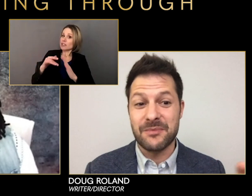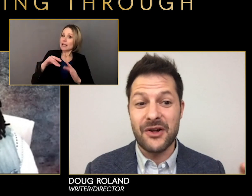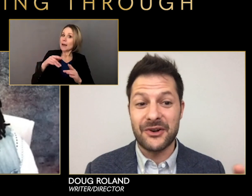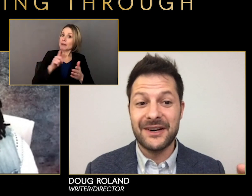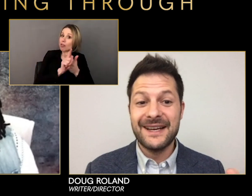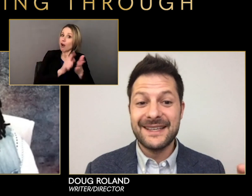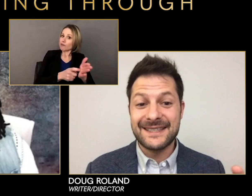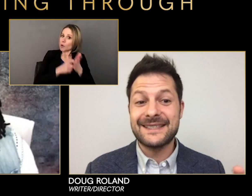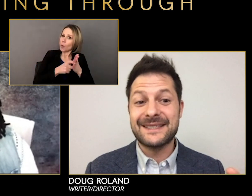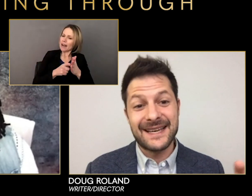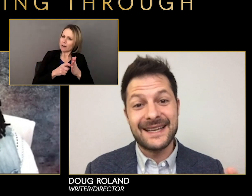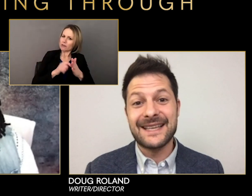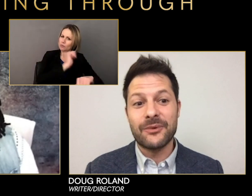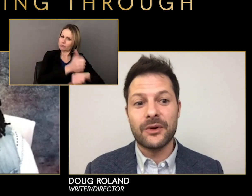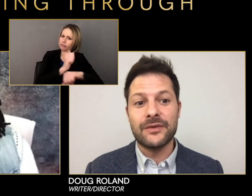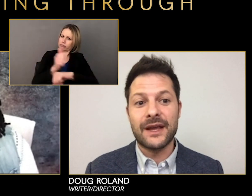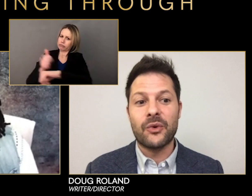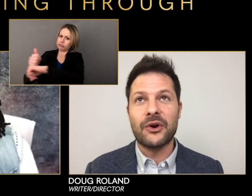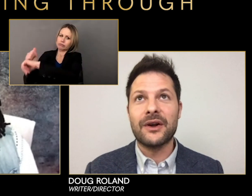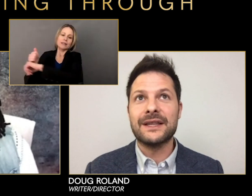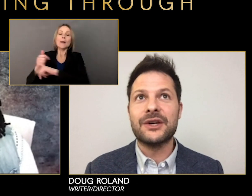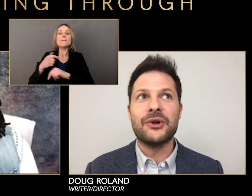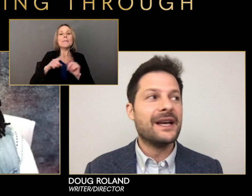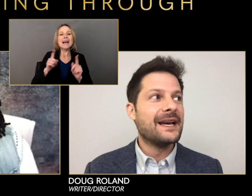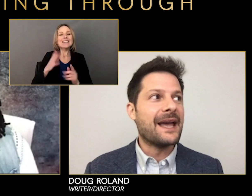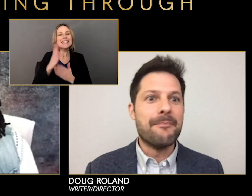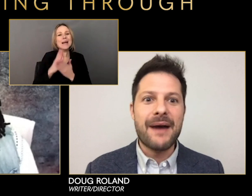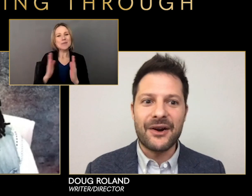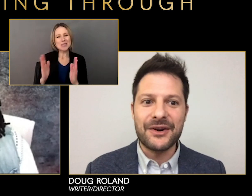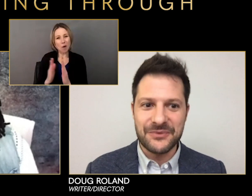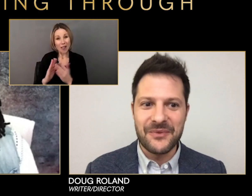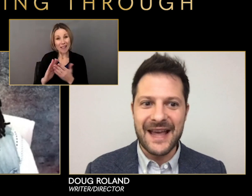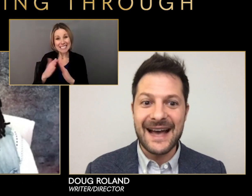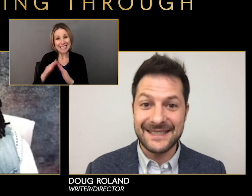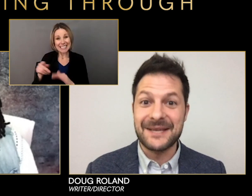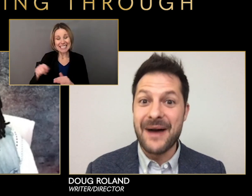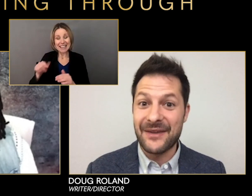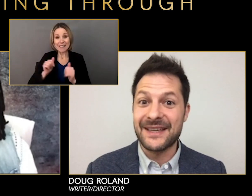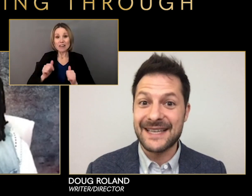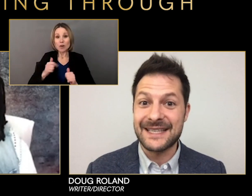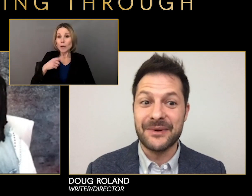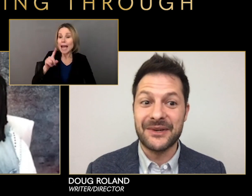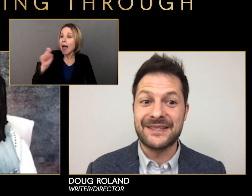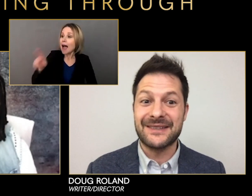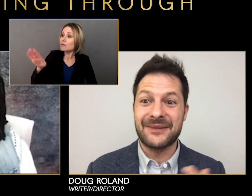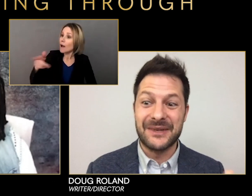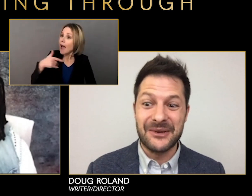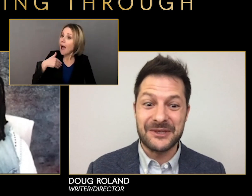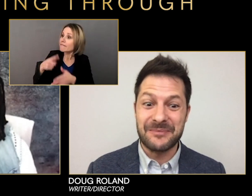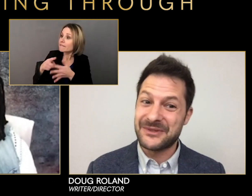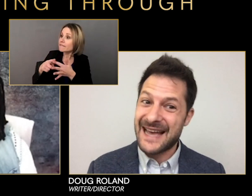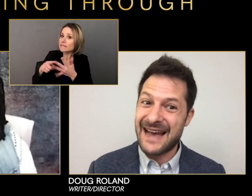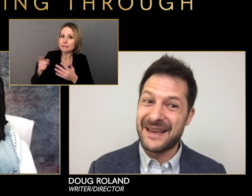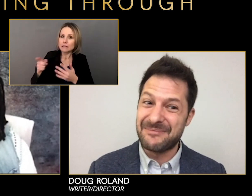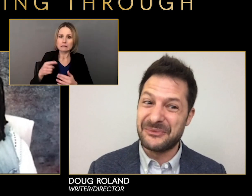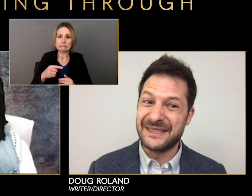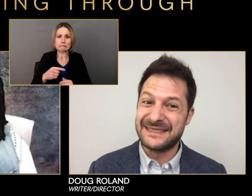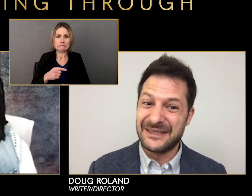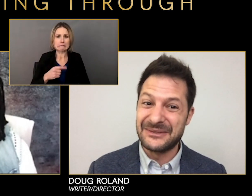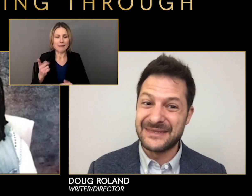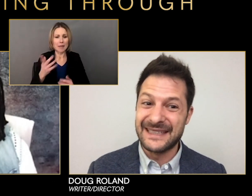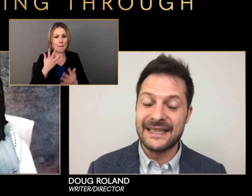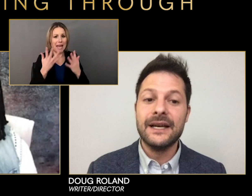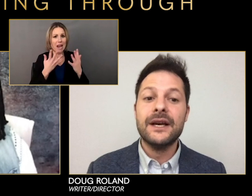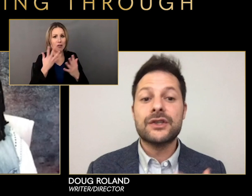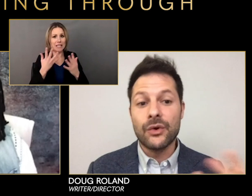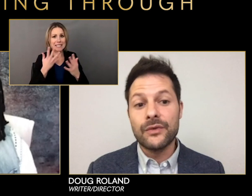to some smaller cities, they were a little embarrassed when we asked about the accessibility, because they're like, we know we're supposed to have that, but we